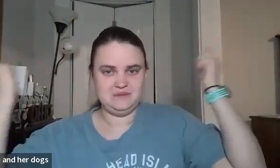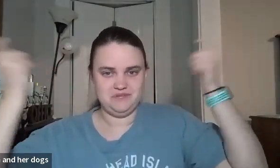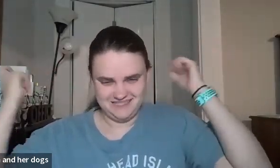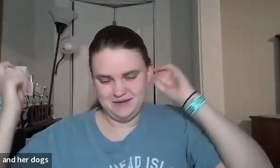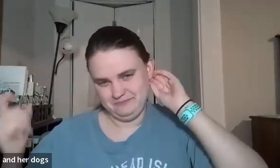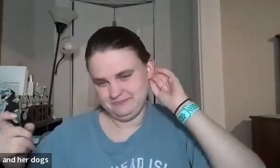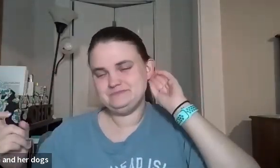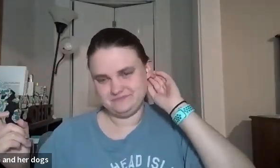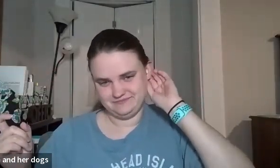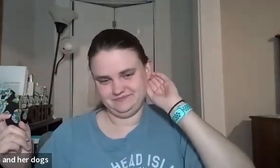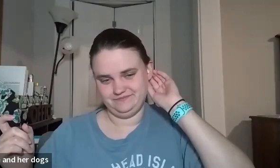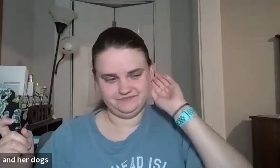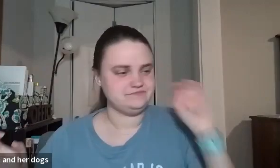Champions. Yep.